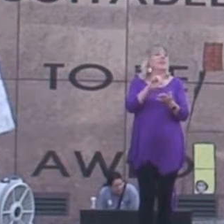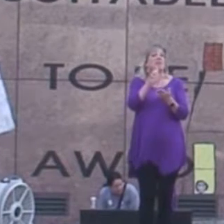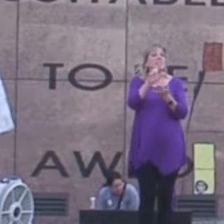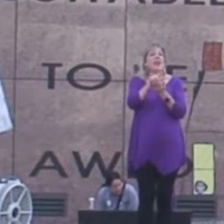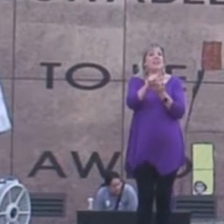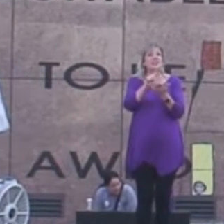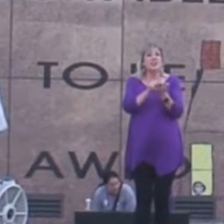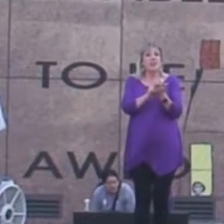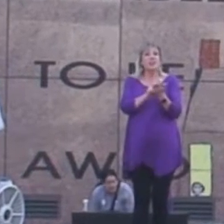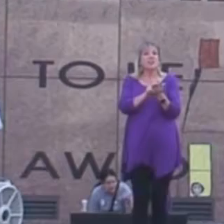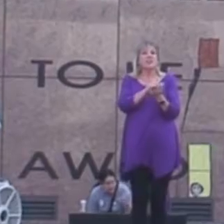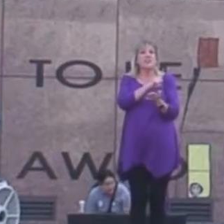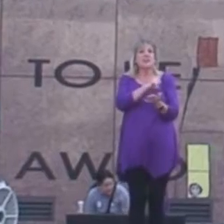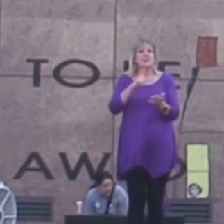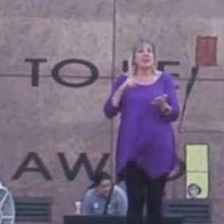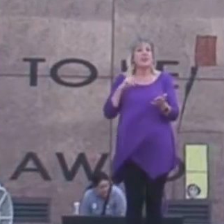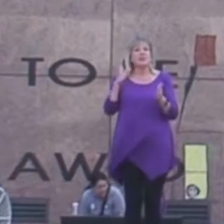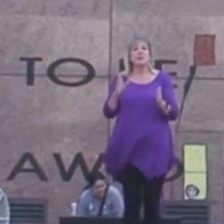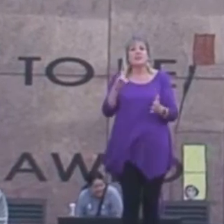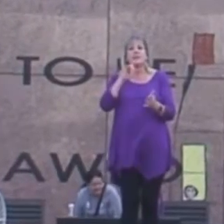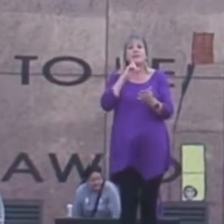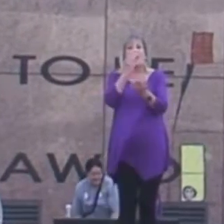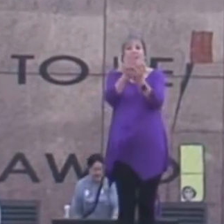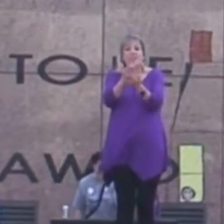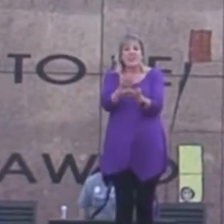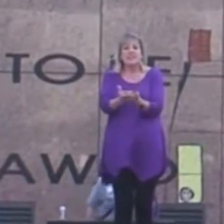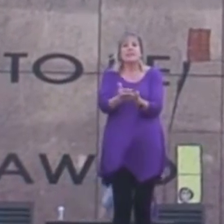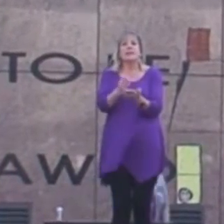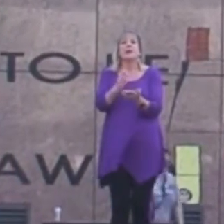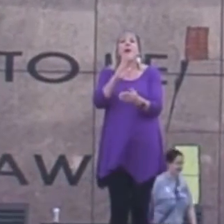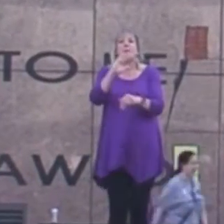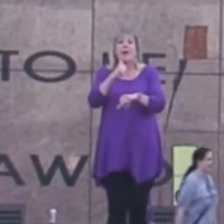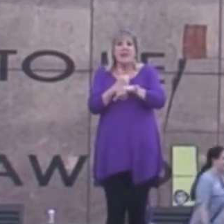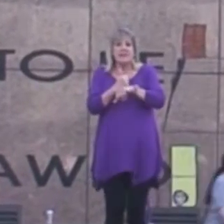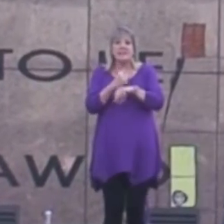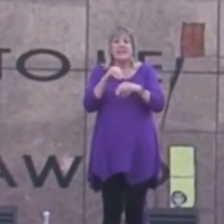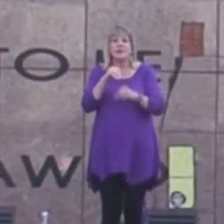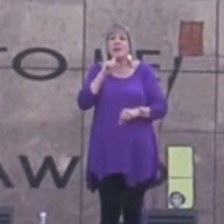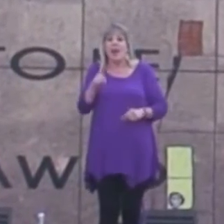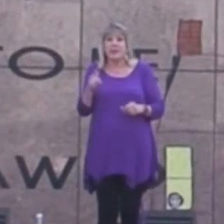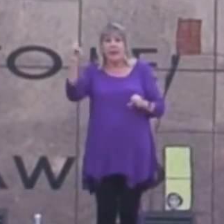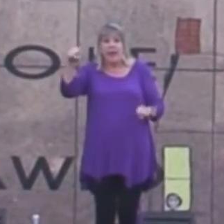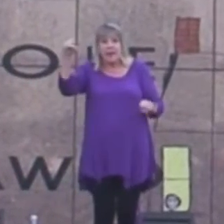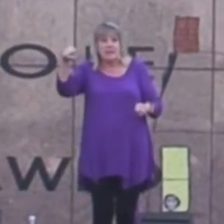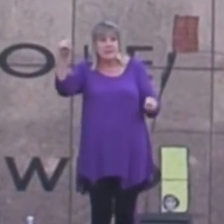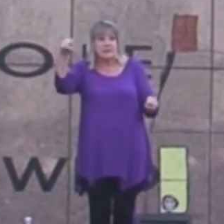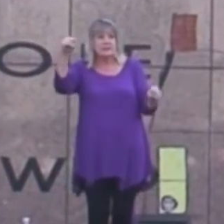legislation needs to be evidence-based. It needs to be based in reality. That's it, yes.